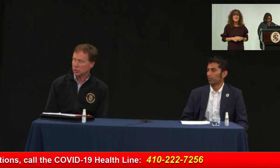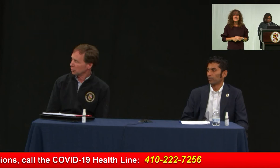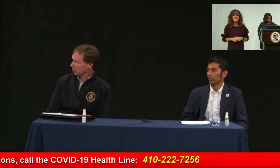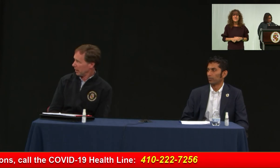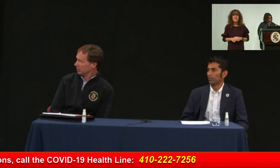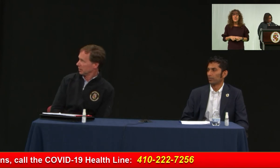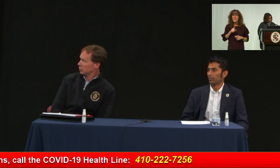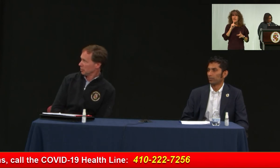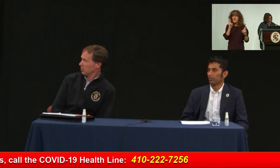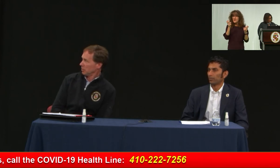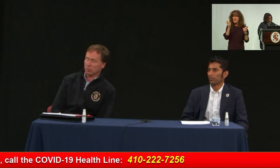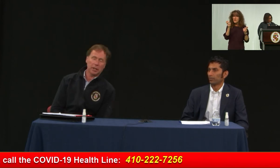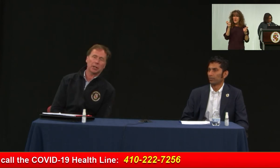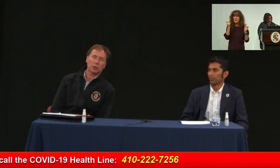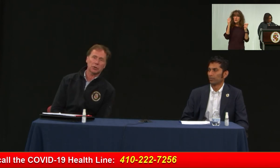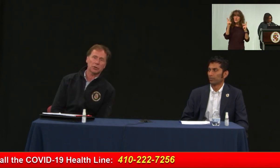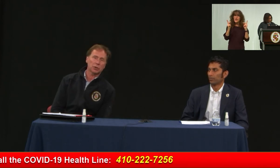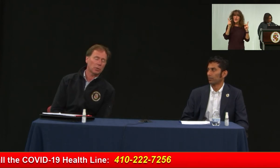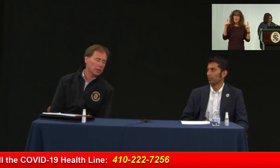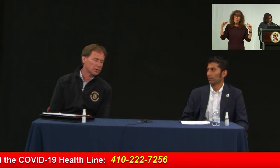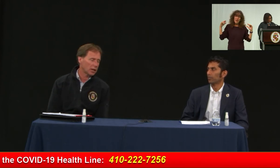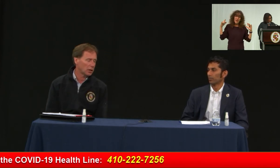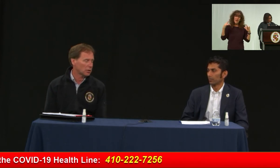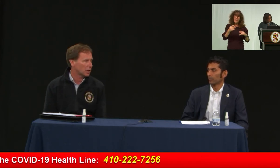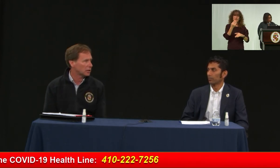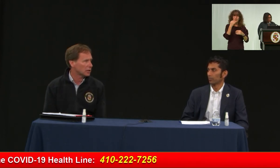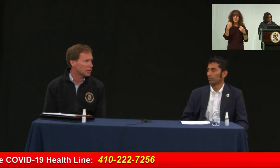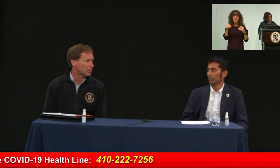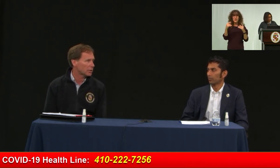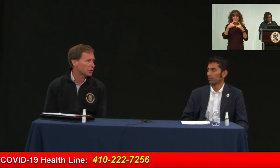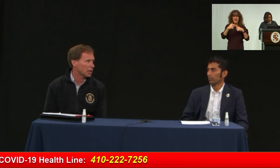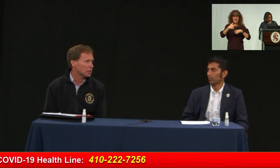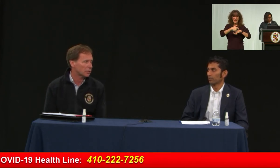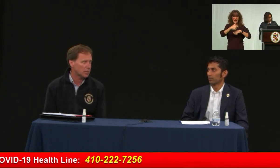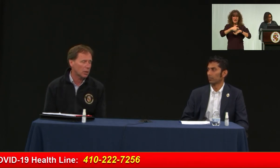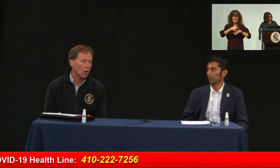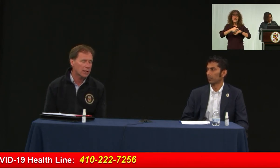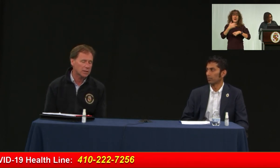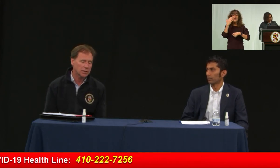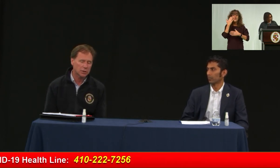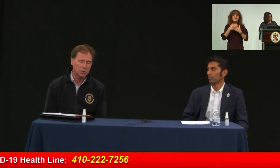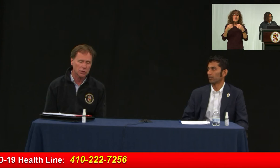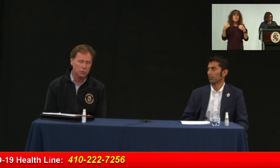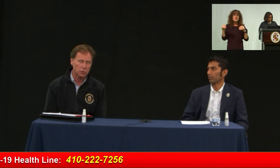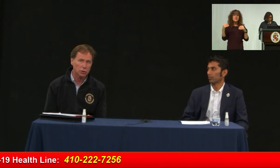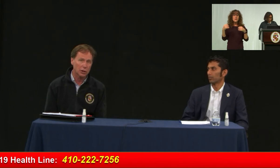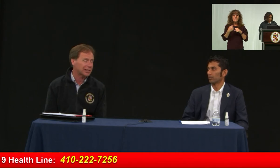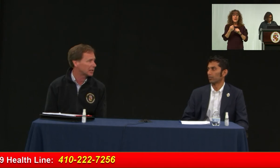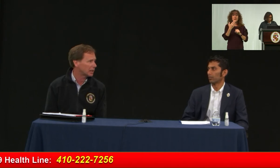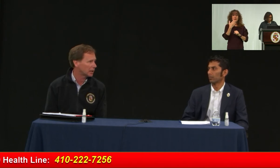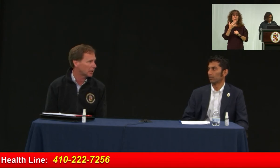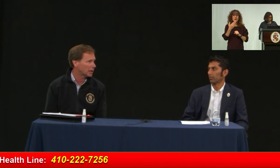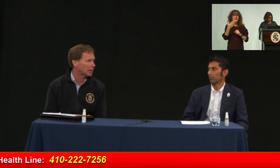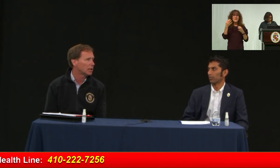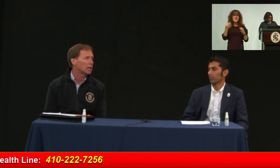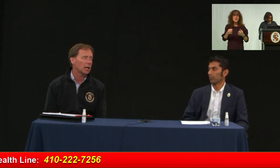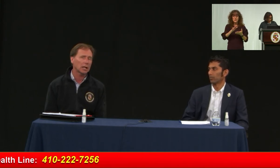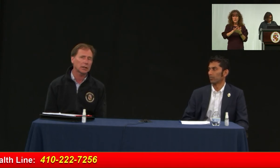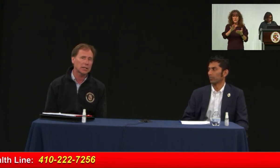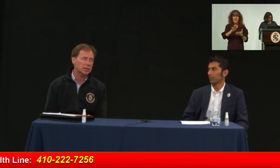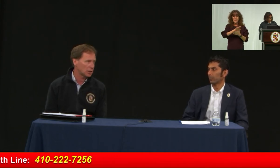There is an issue about too many people being in a grocery store at once, and I know that some of the chains have made a wise decision to do their cleaning at